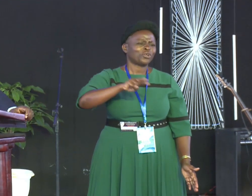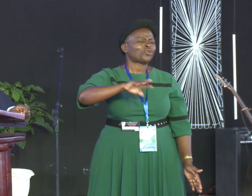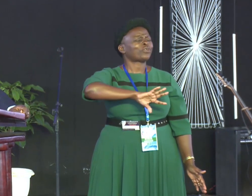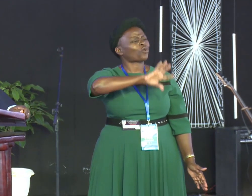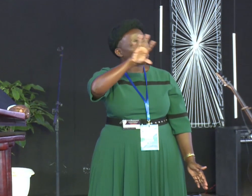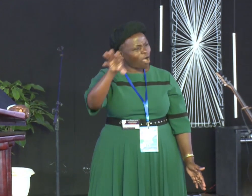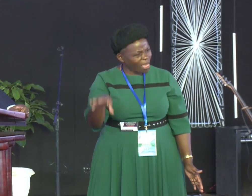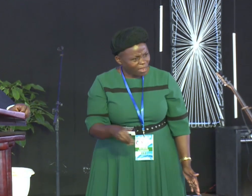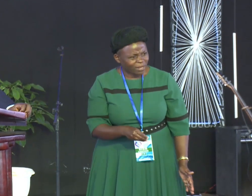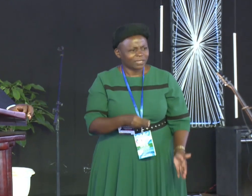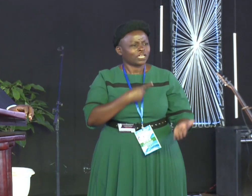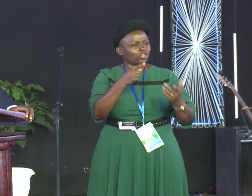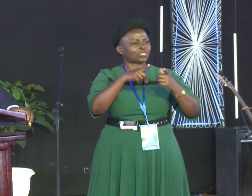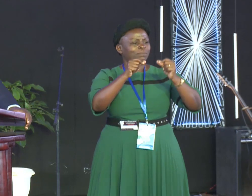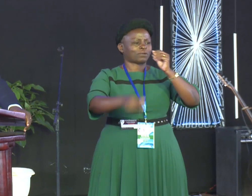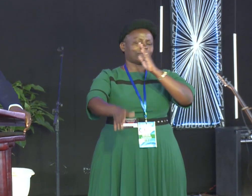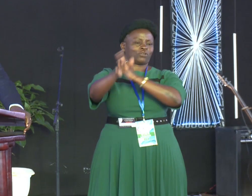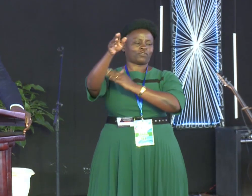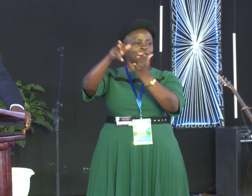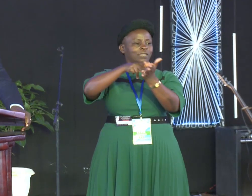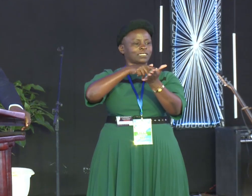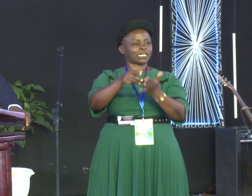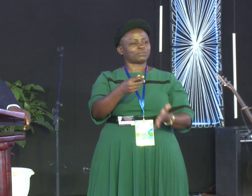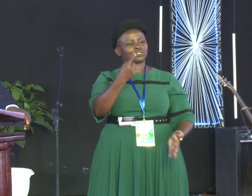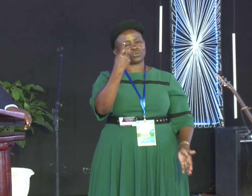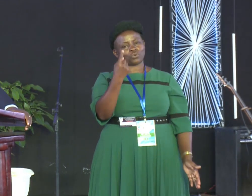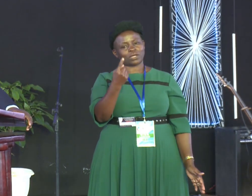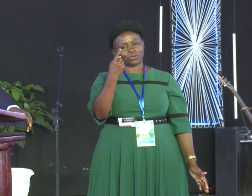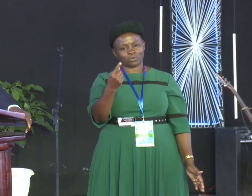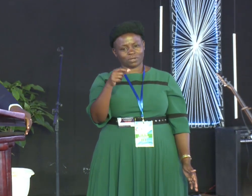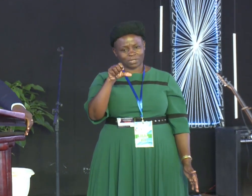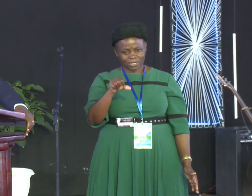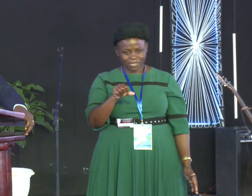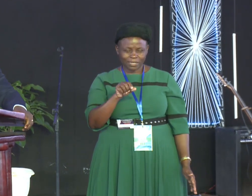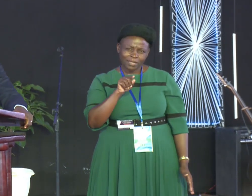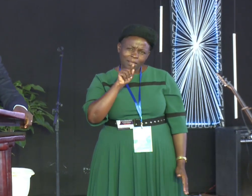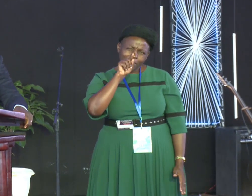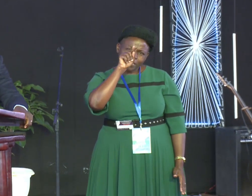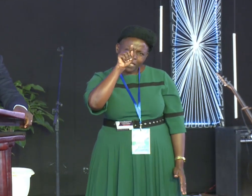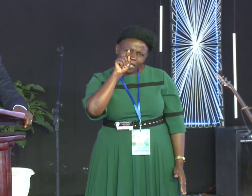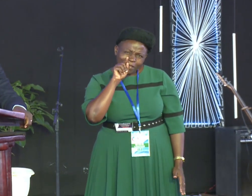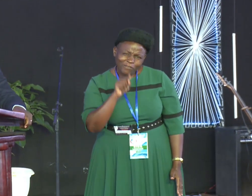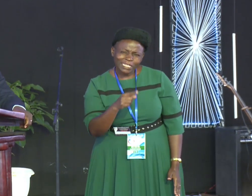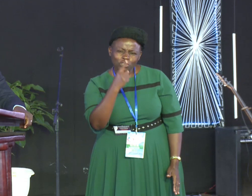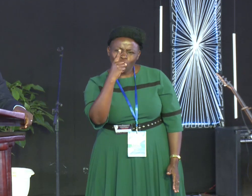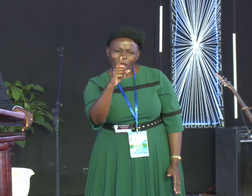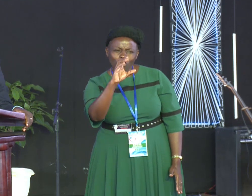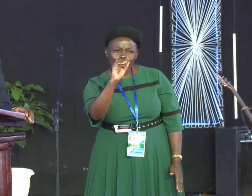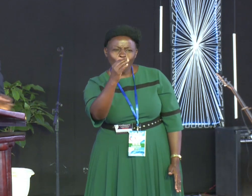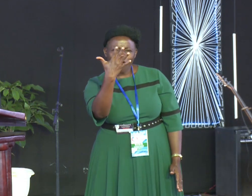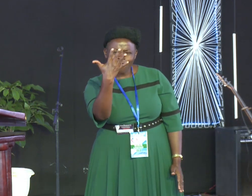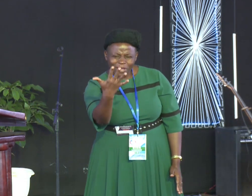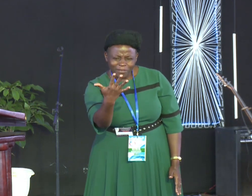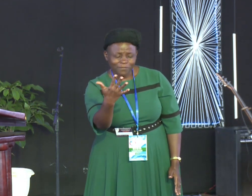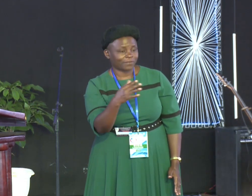kya Katonda. The entire script, the entire chapter talks about the word olunyiriri of God. Olunyiriri olw'ekikumi mu etaano. And verse 105.